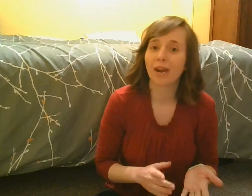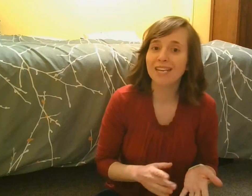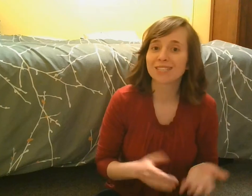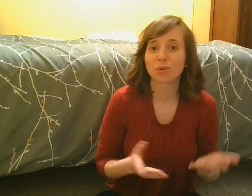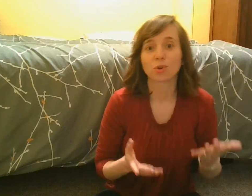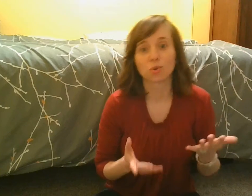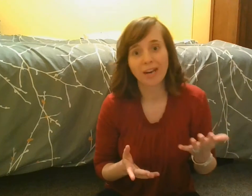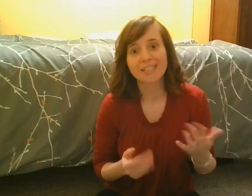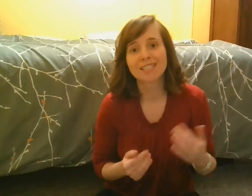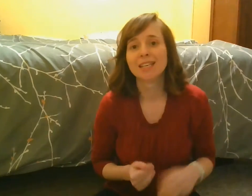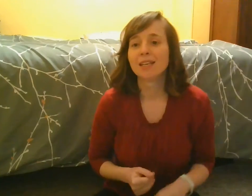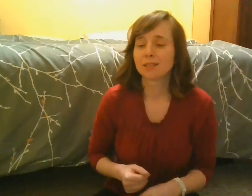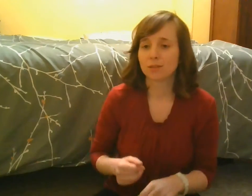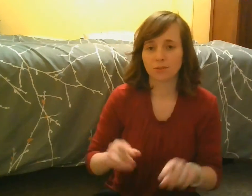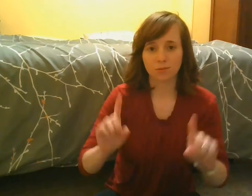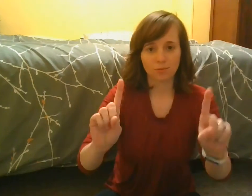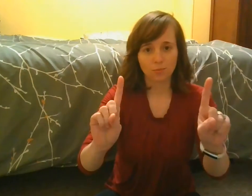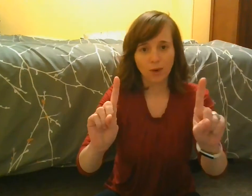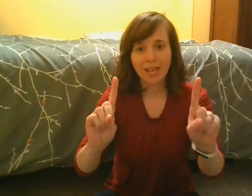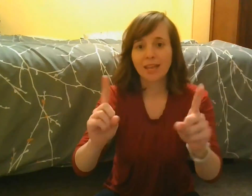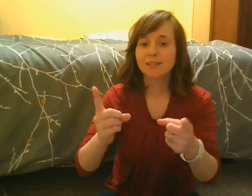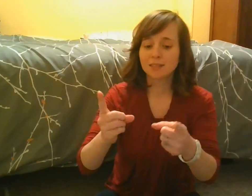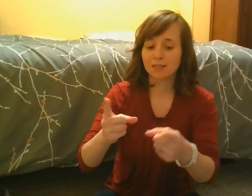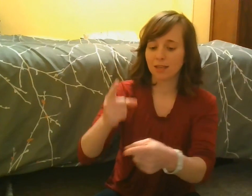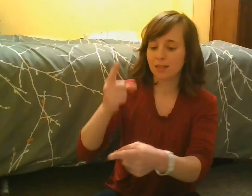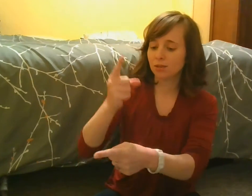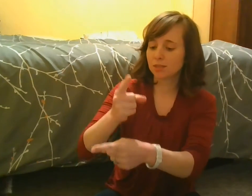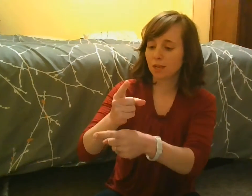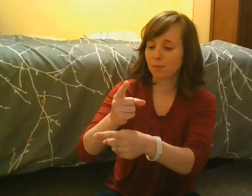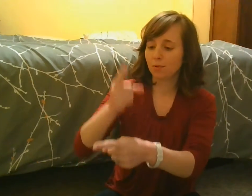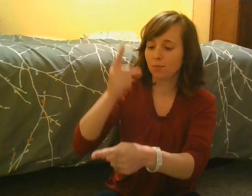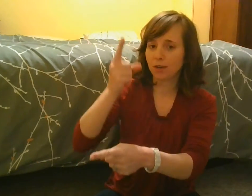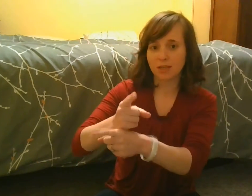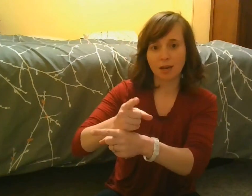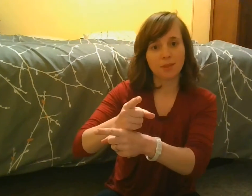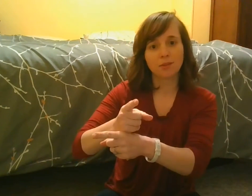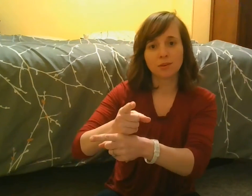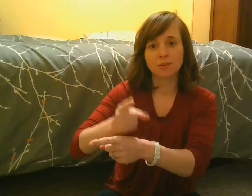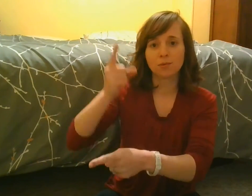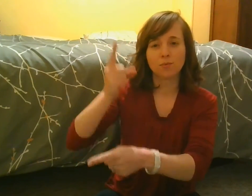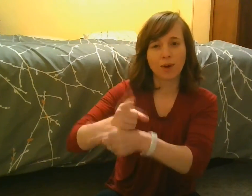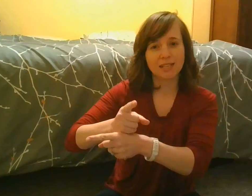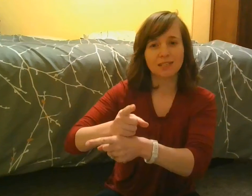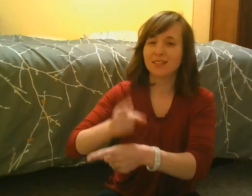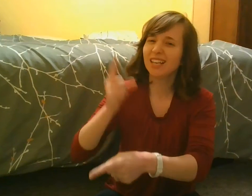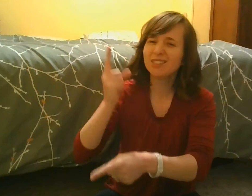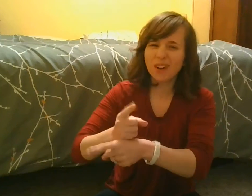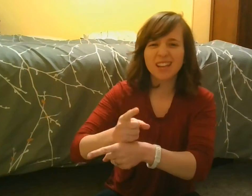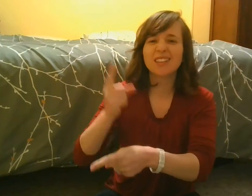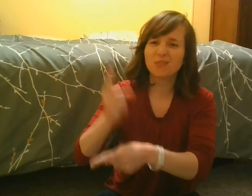right or correct. So 1 hands, and then you just kind of put one on top of the other. Right. That's right.